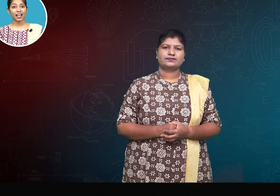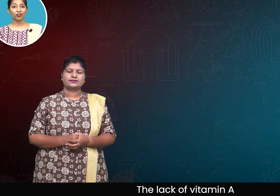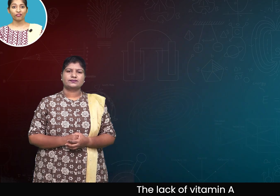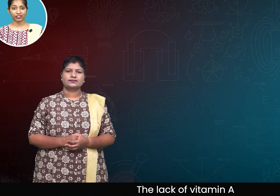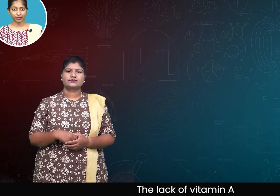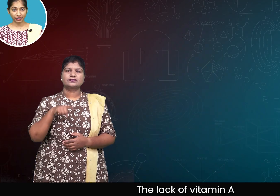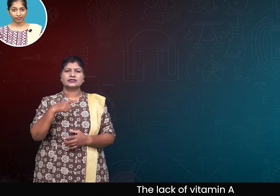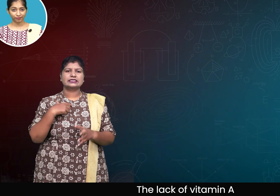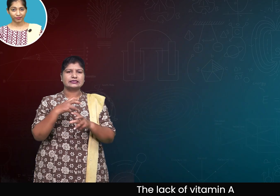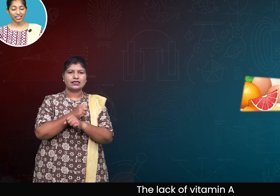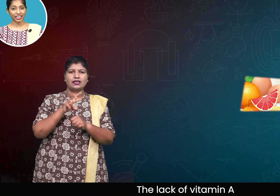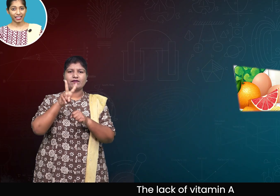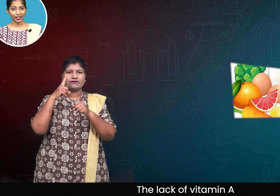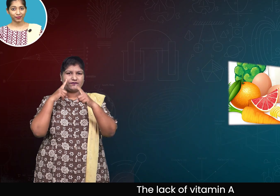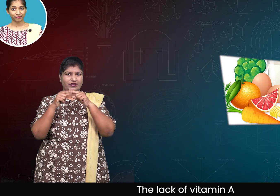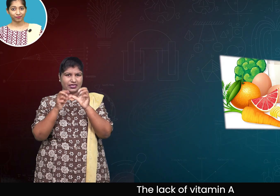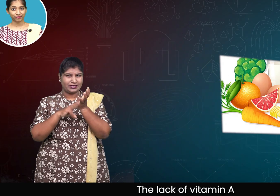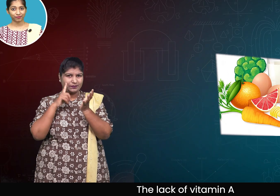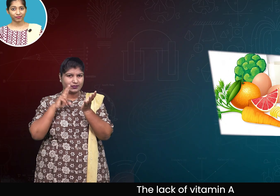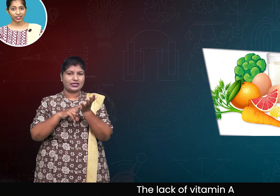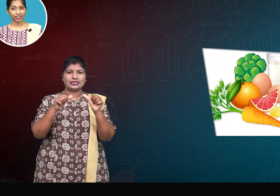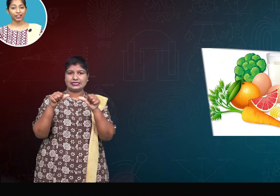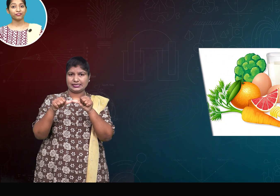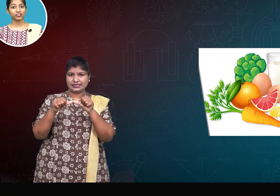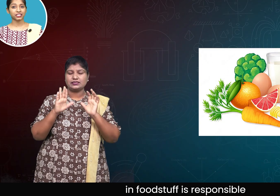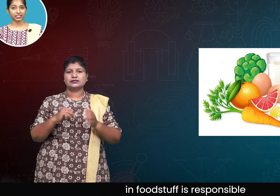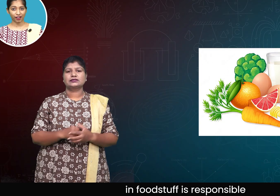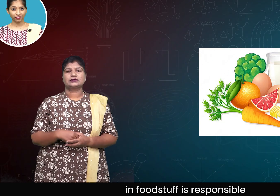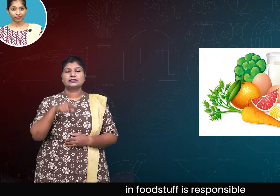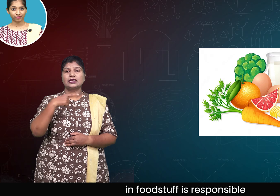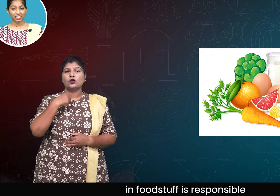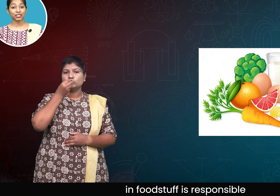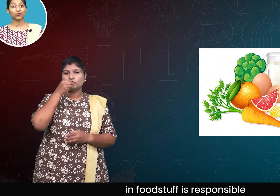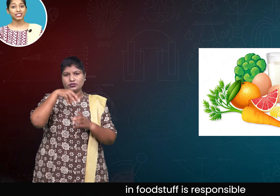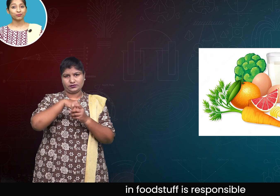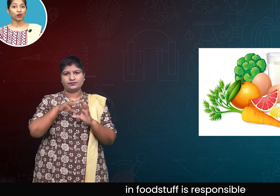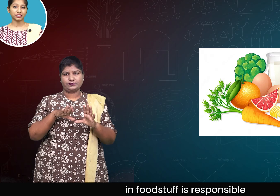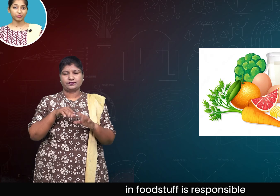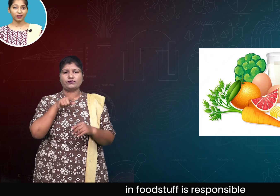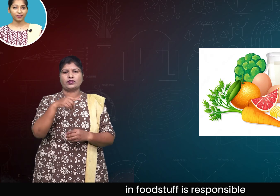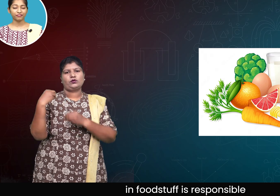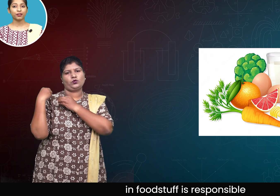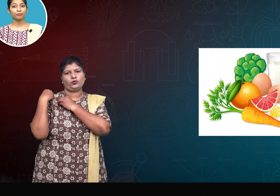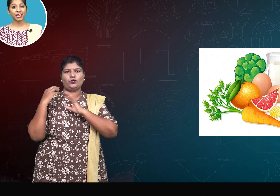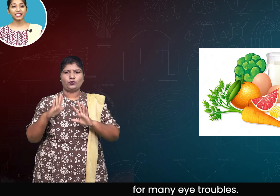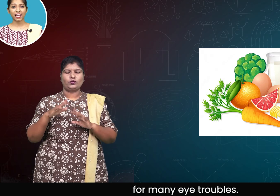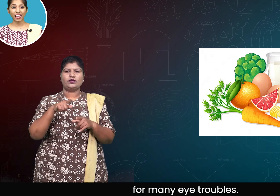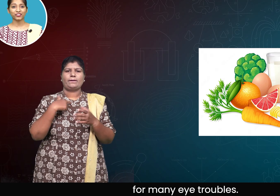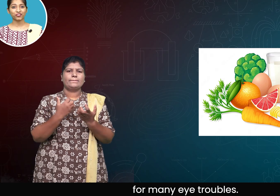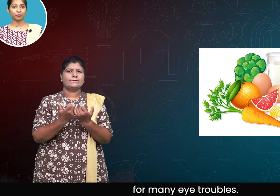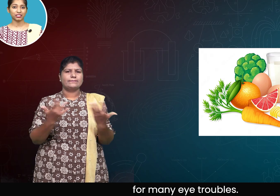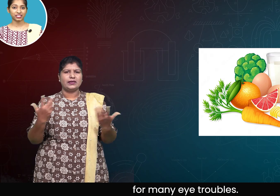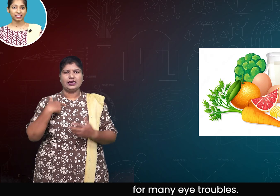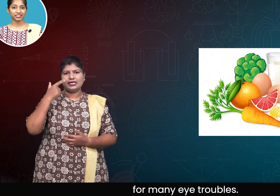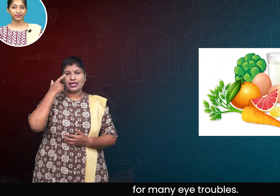The lack of vitamin A in foodstuff is responsible for many